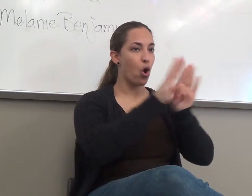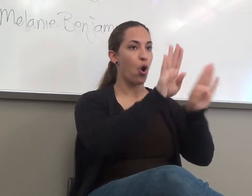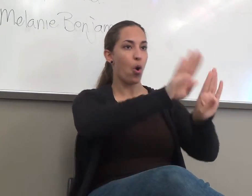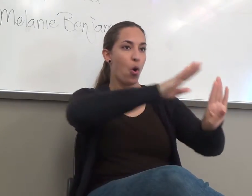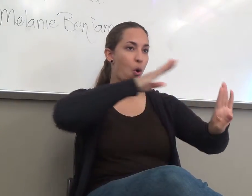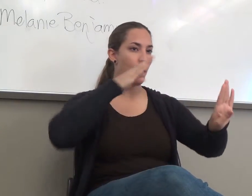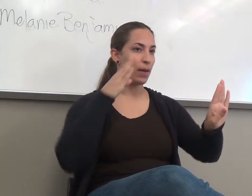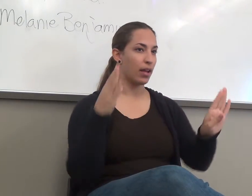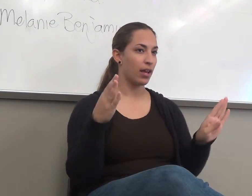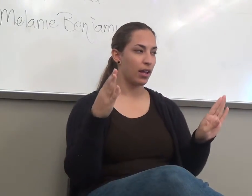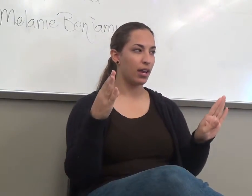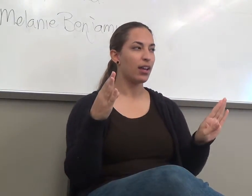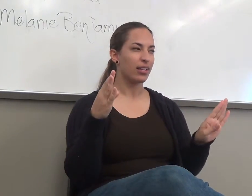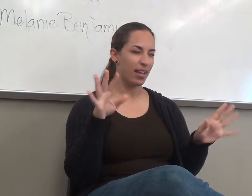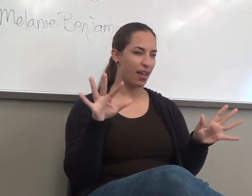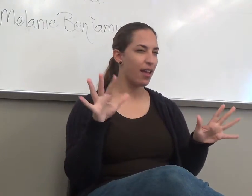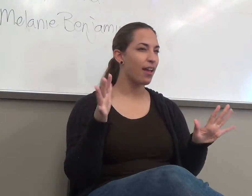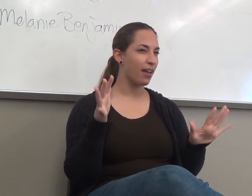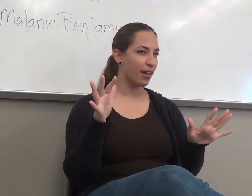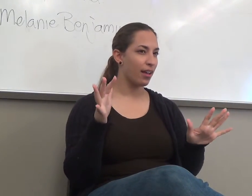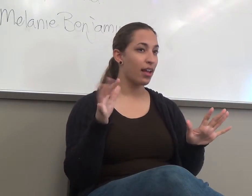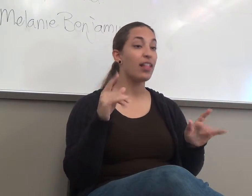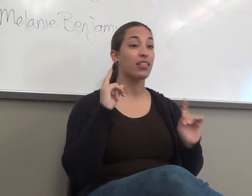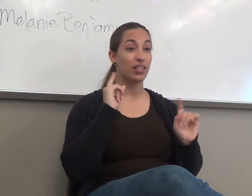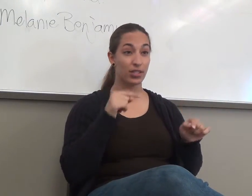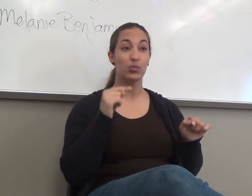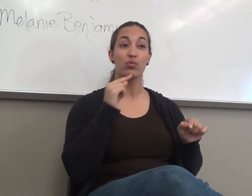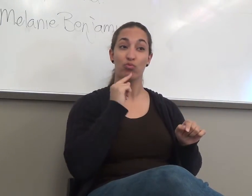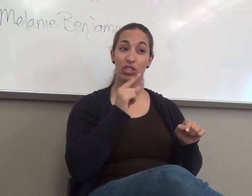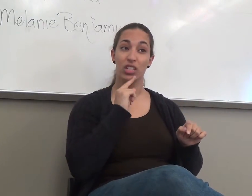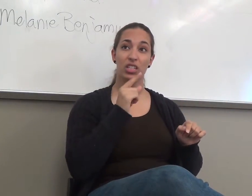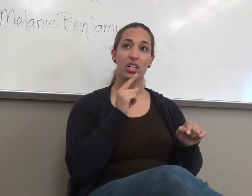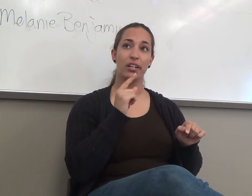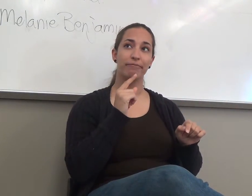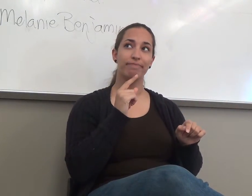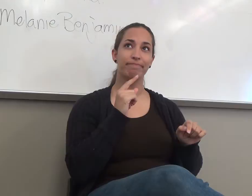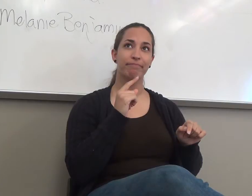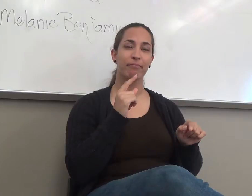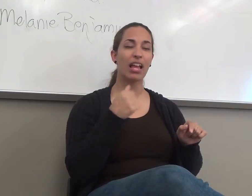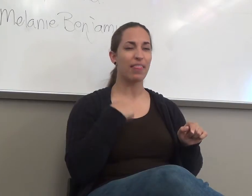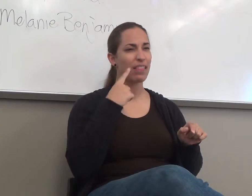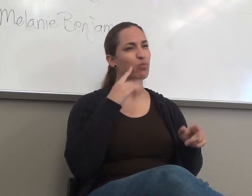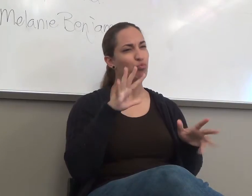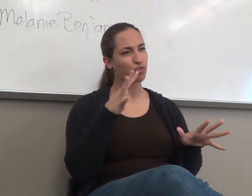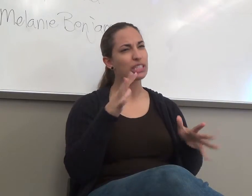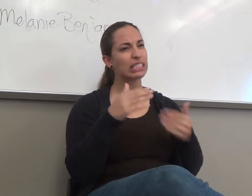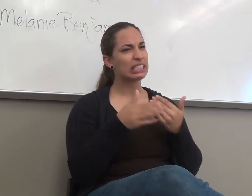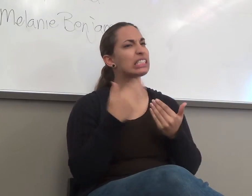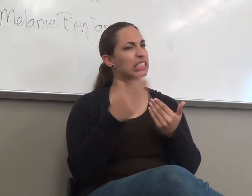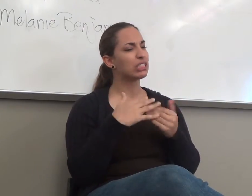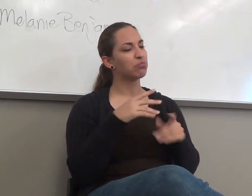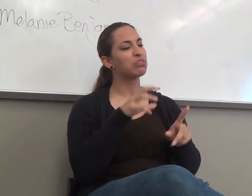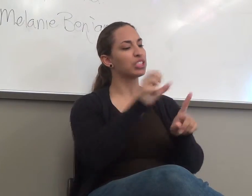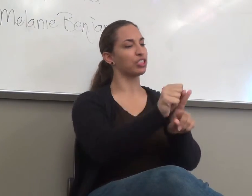Yeah, this, good, okay, this was pretty, I think pretty easy to see. It